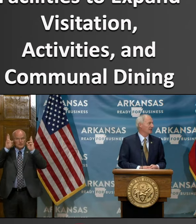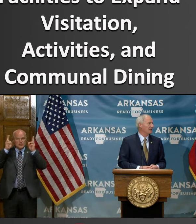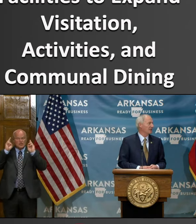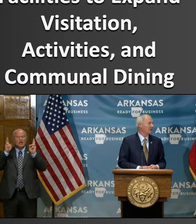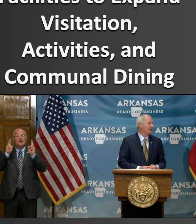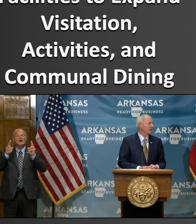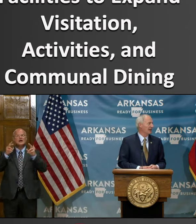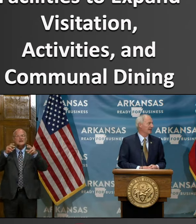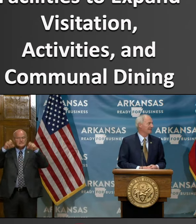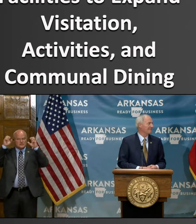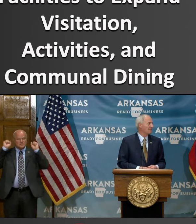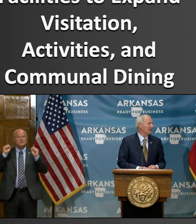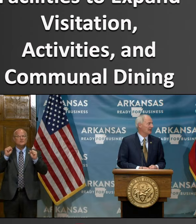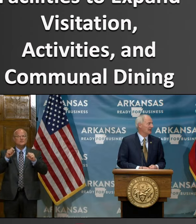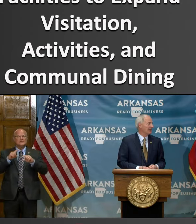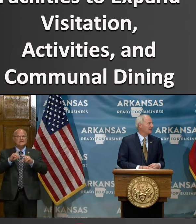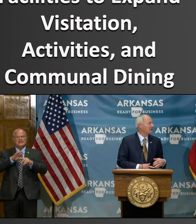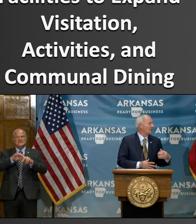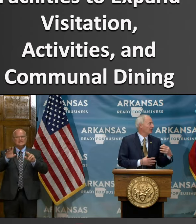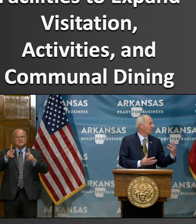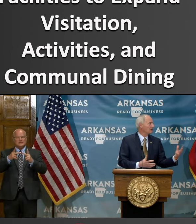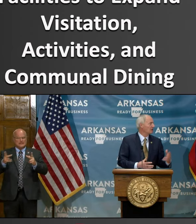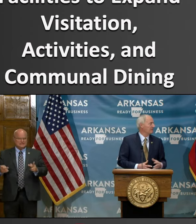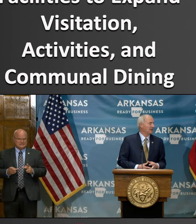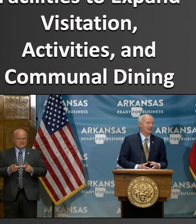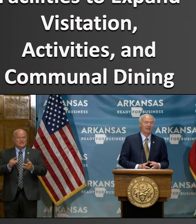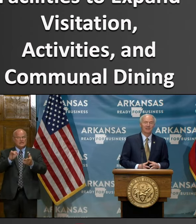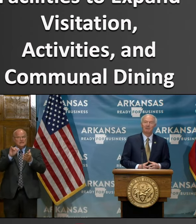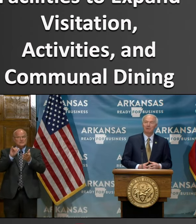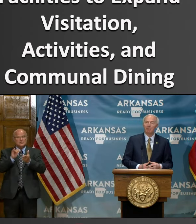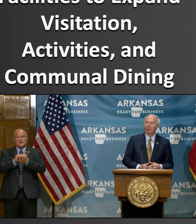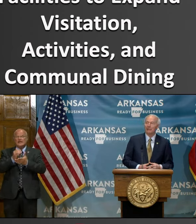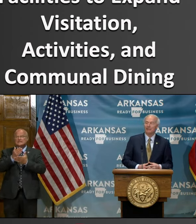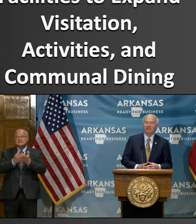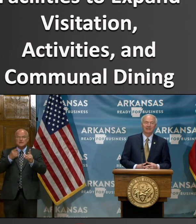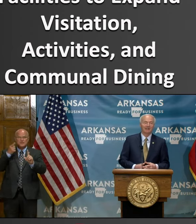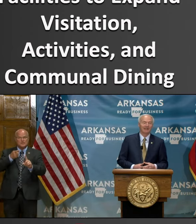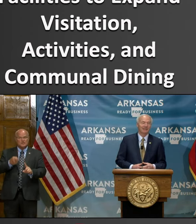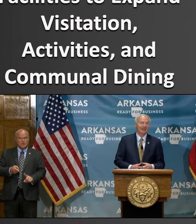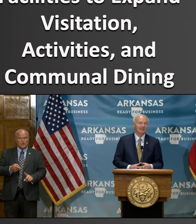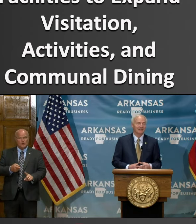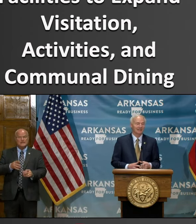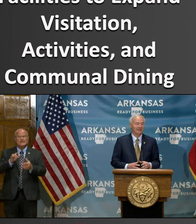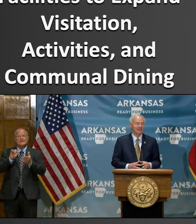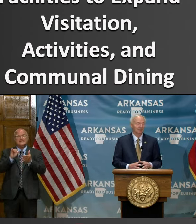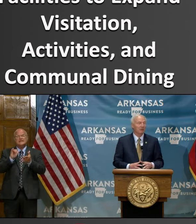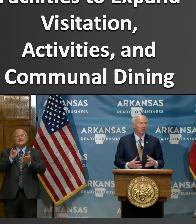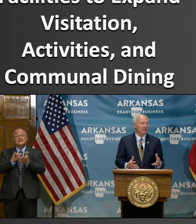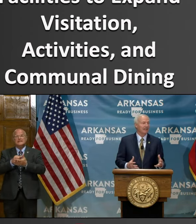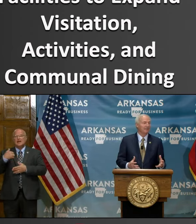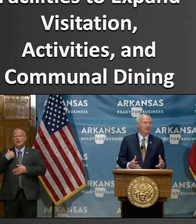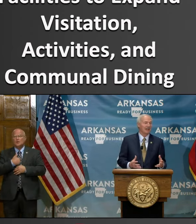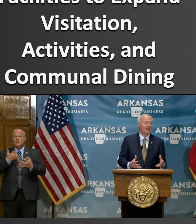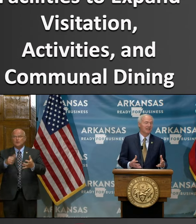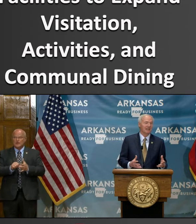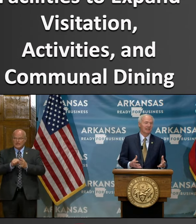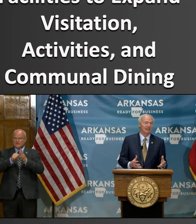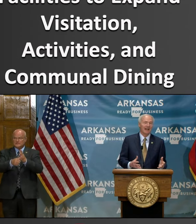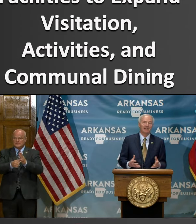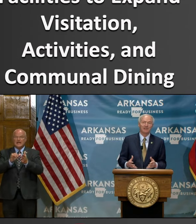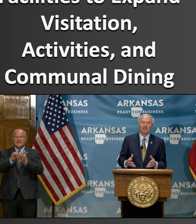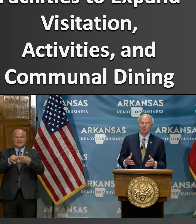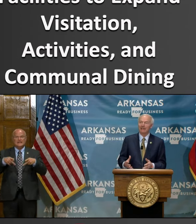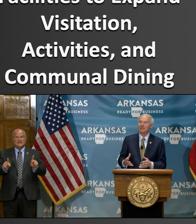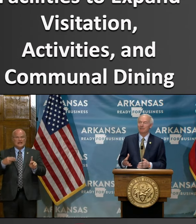for residents and communal dining. And so those are some of the points that we wanted to emphasize